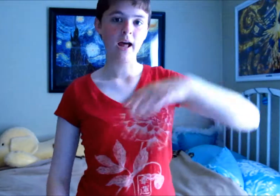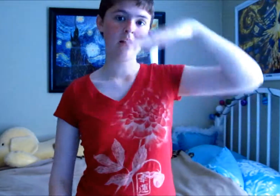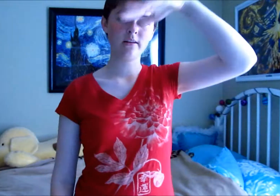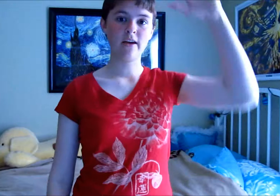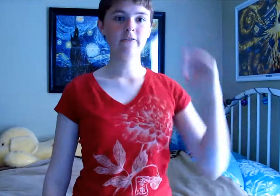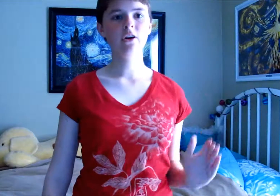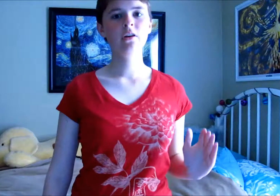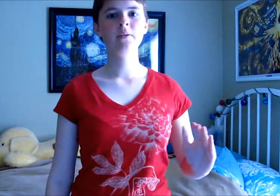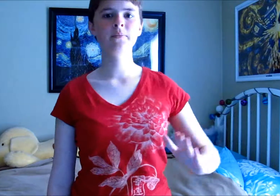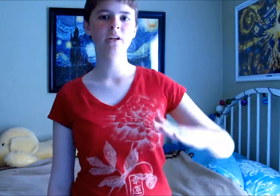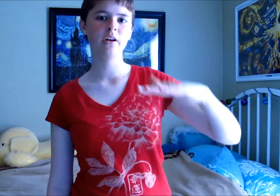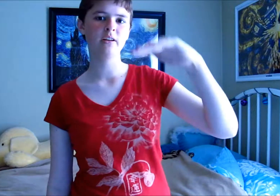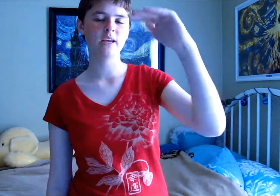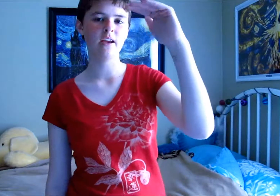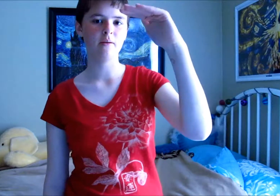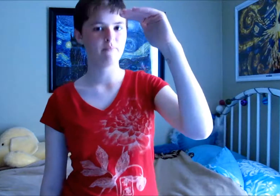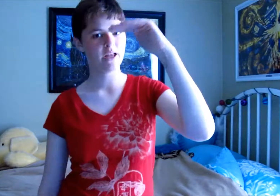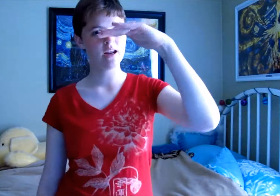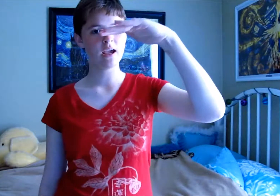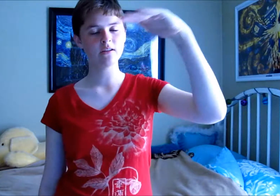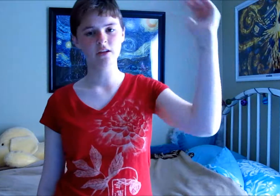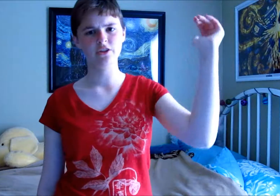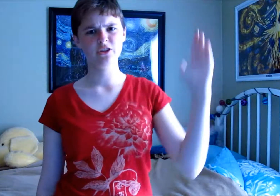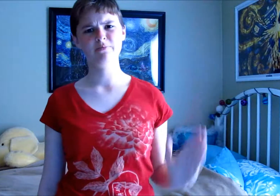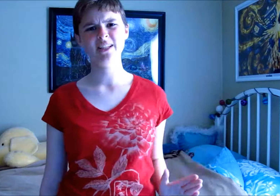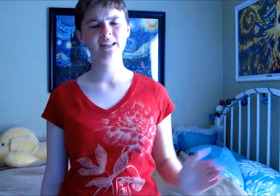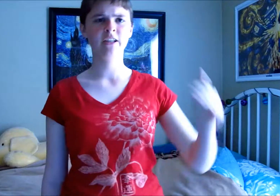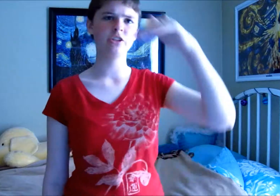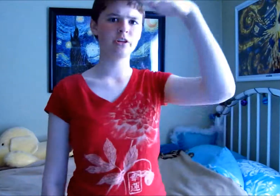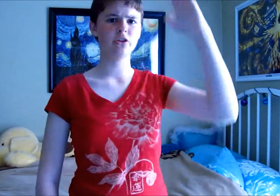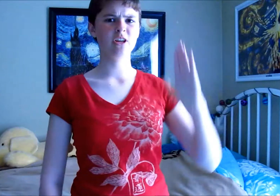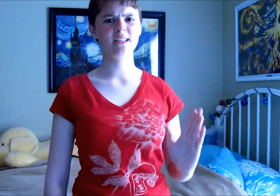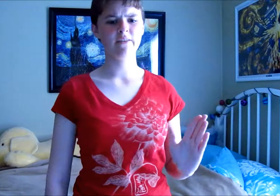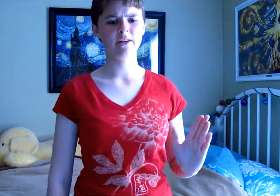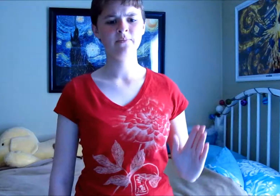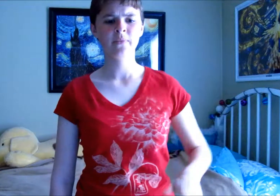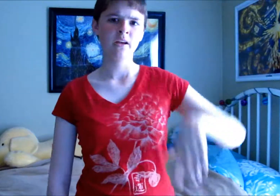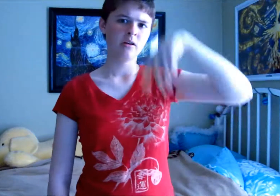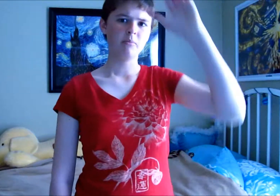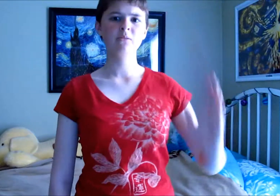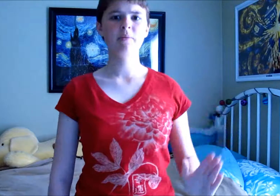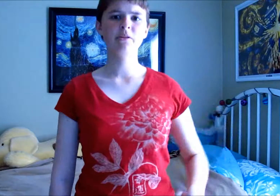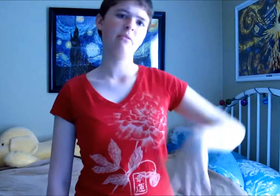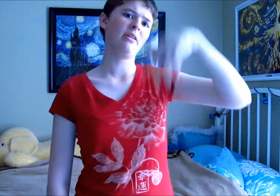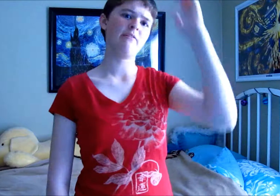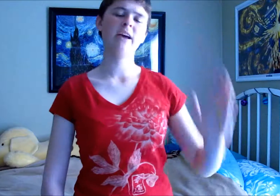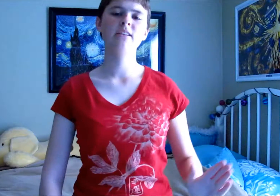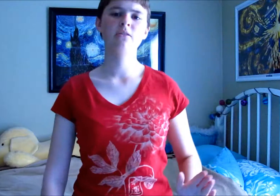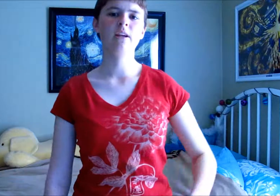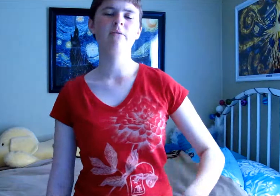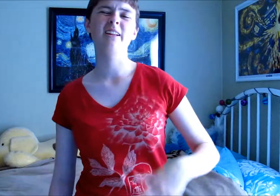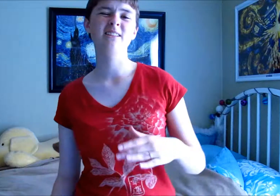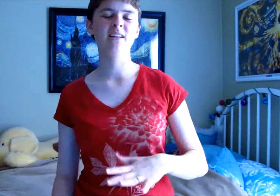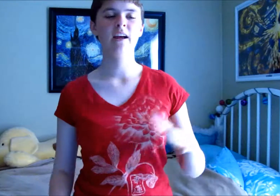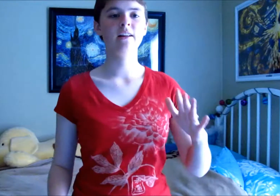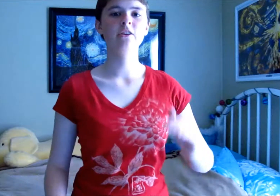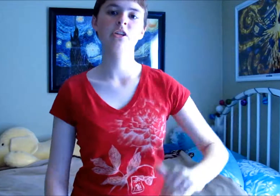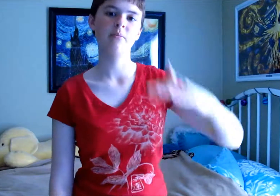I'll never. You're going to take a bent hand, and you're basically just going to draw 7. Most people do it really fast, so you can't really see that clear shape,